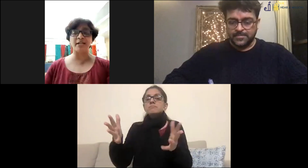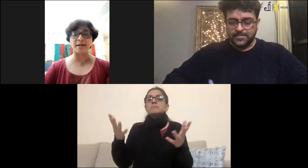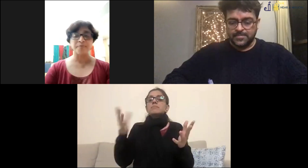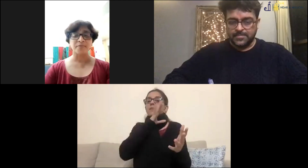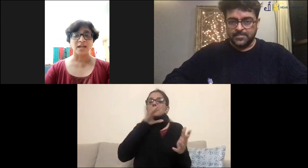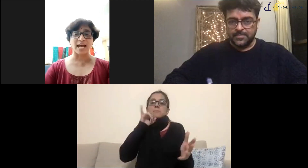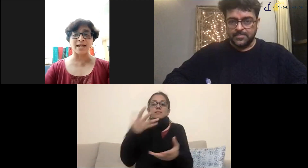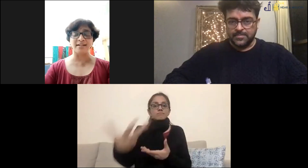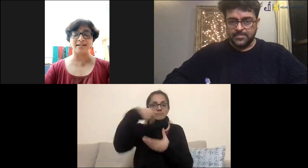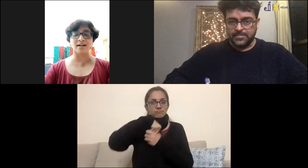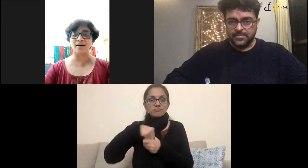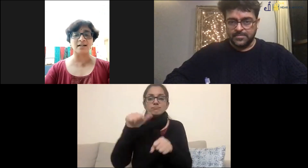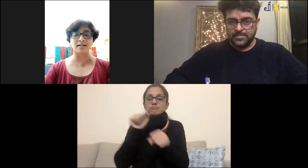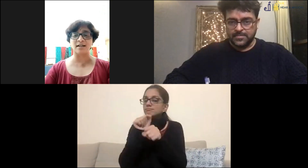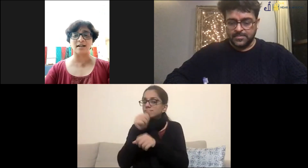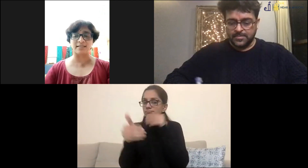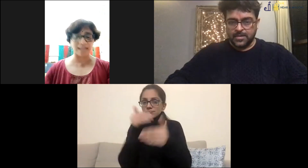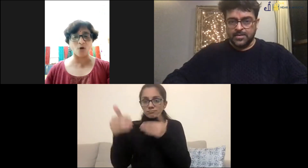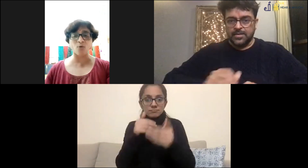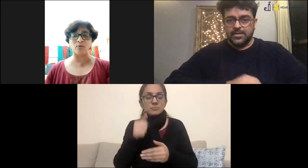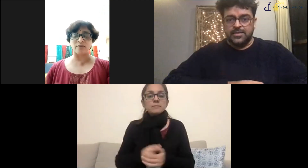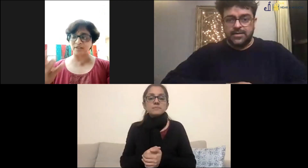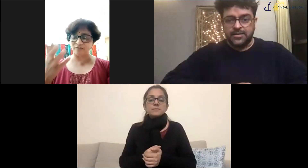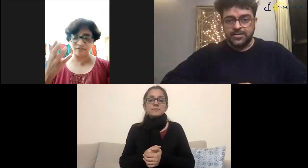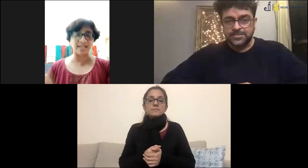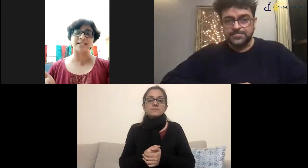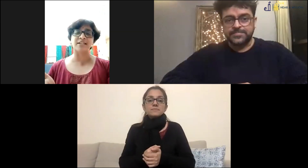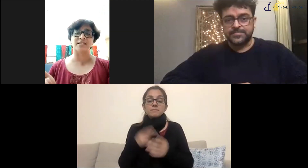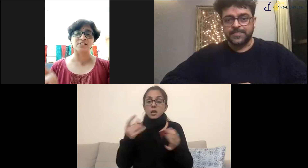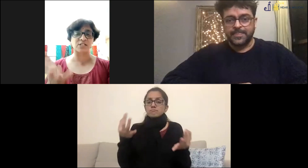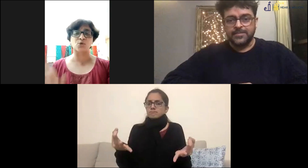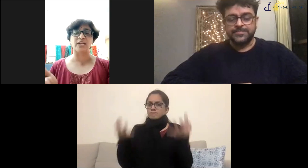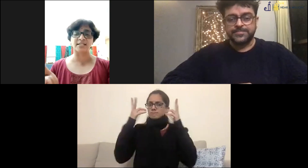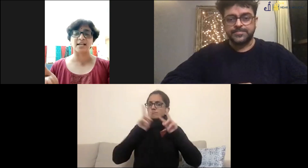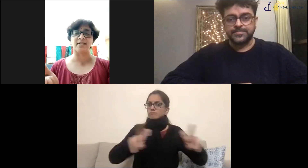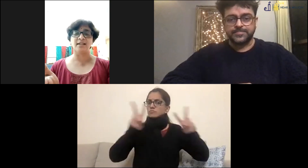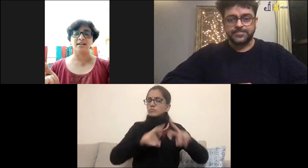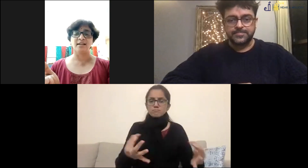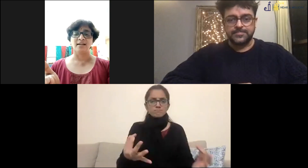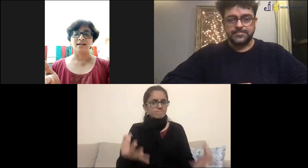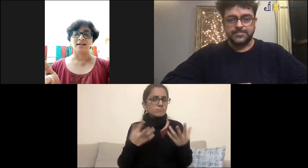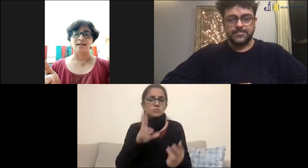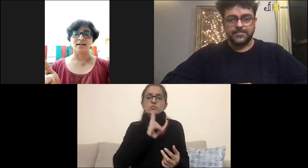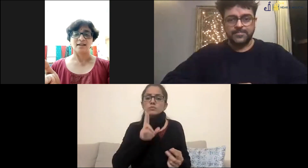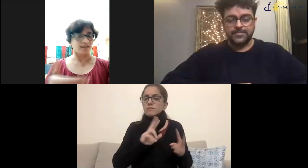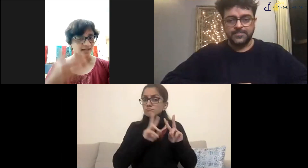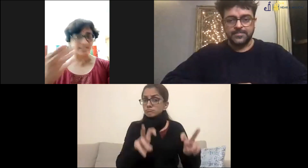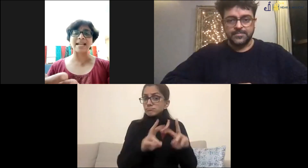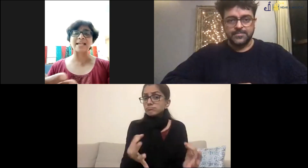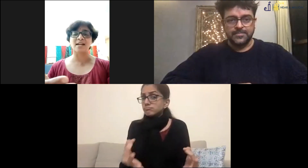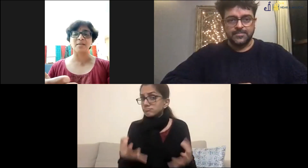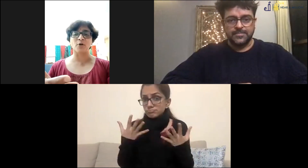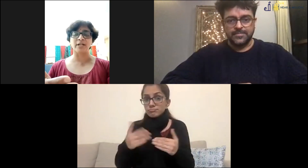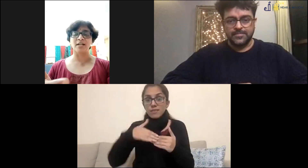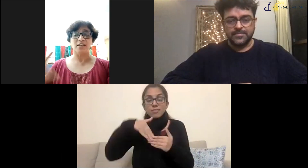Enable India. And now the fantastic research that Sunil has done is the